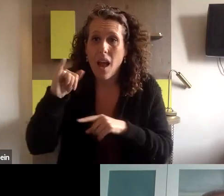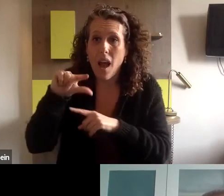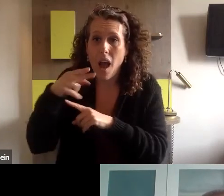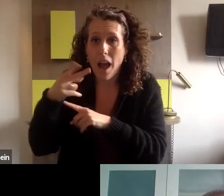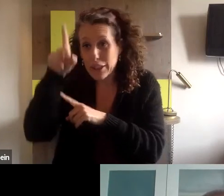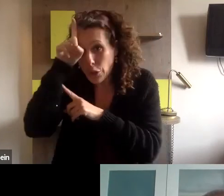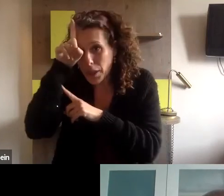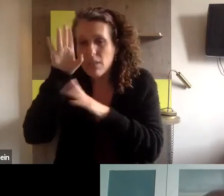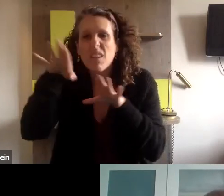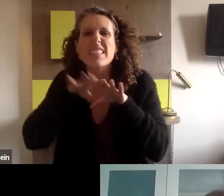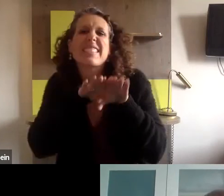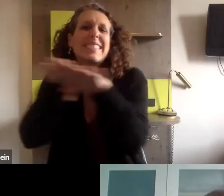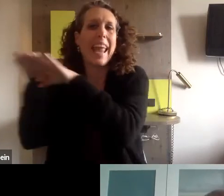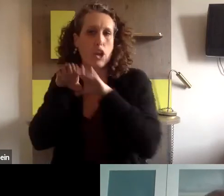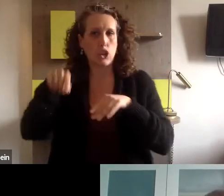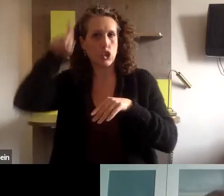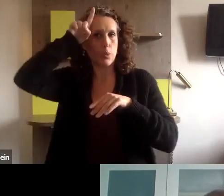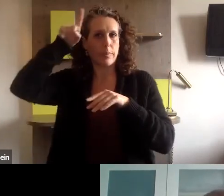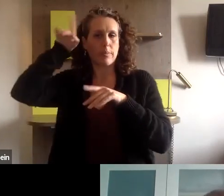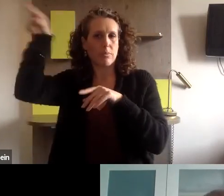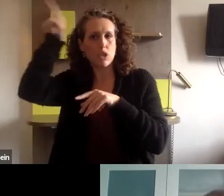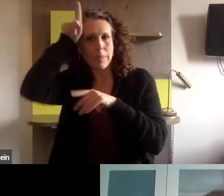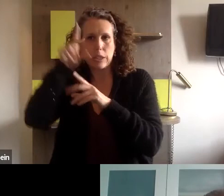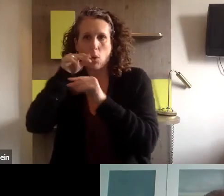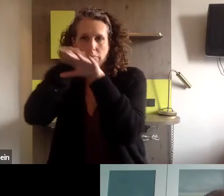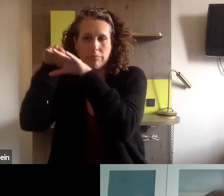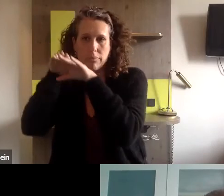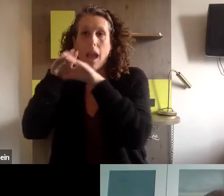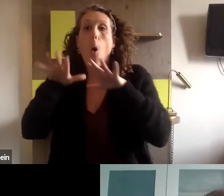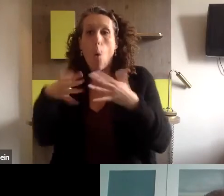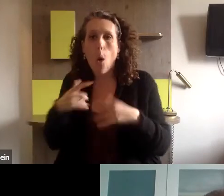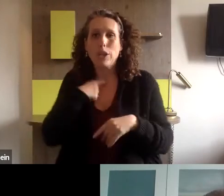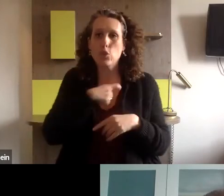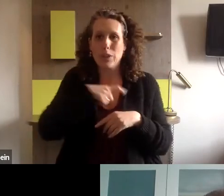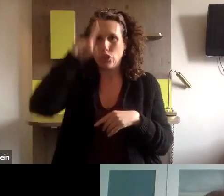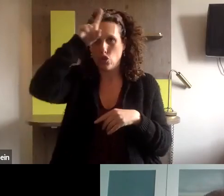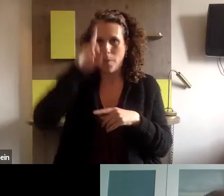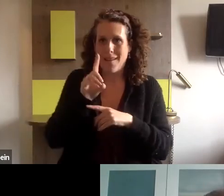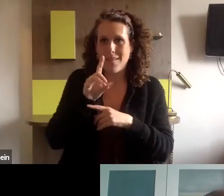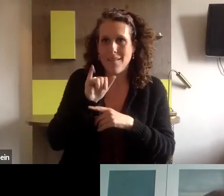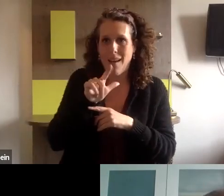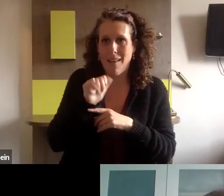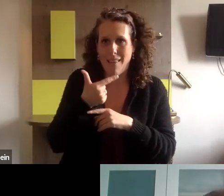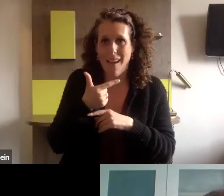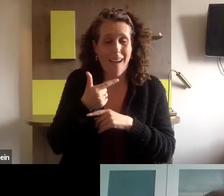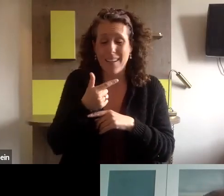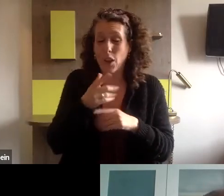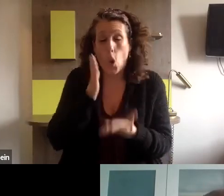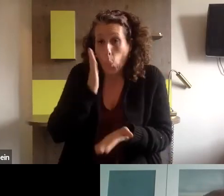a standard variant in Germany, and Swiss German dialects, which is a totally different